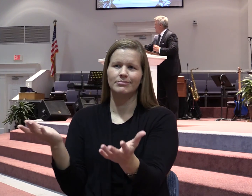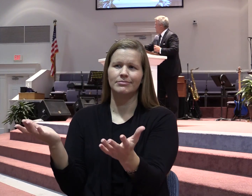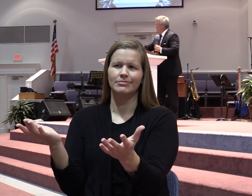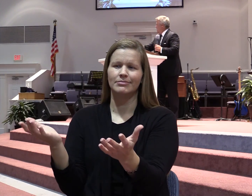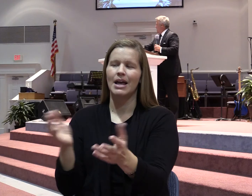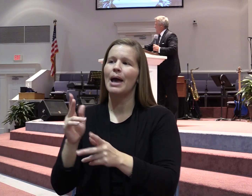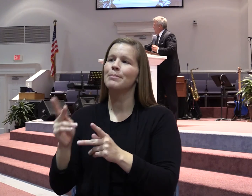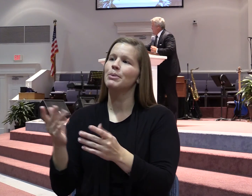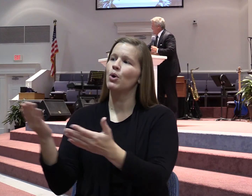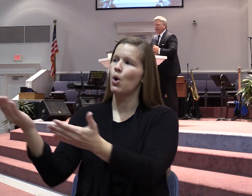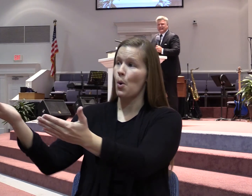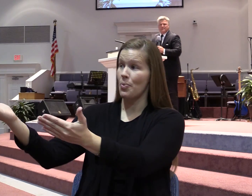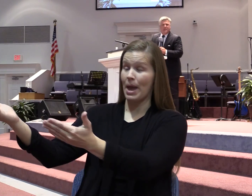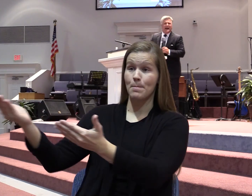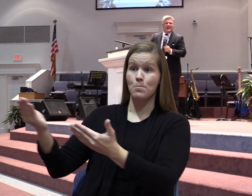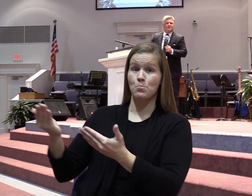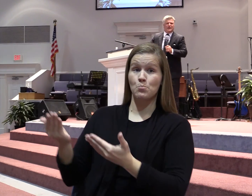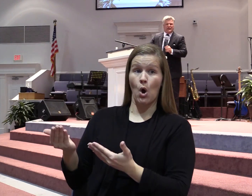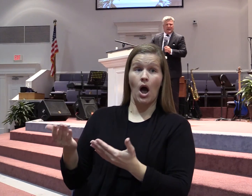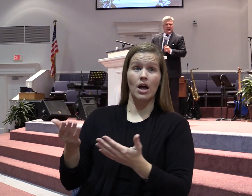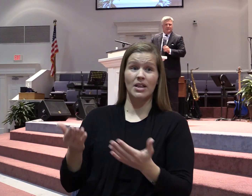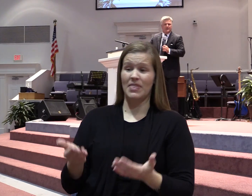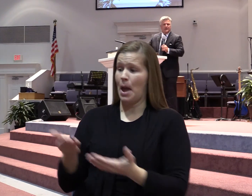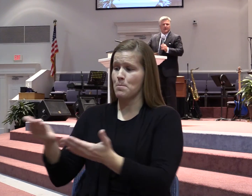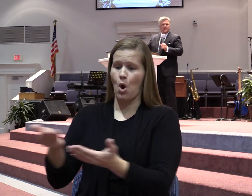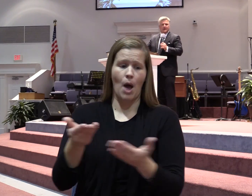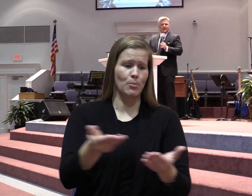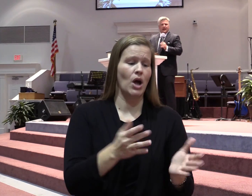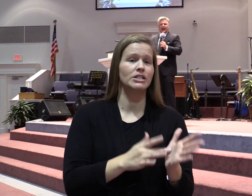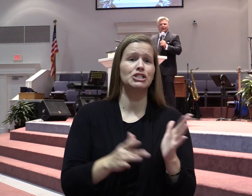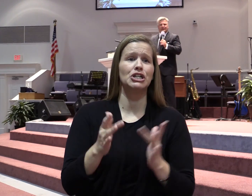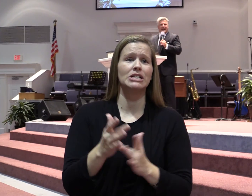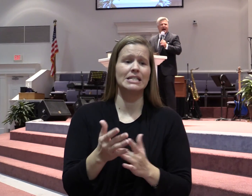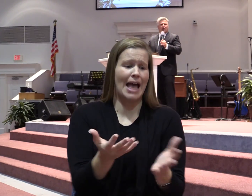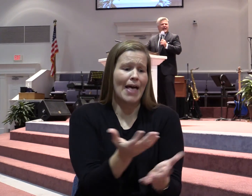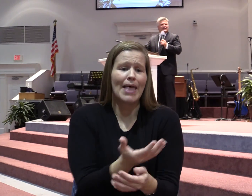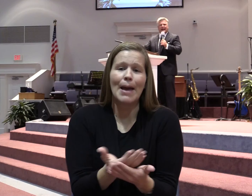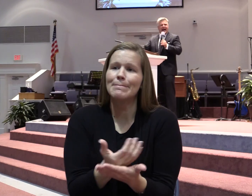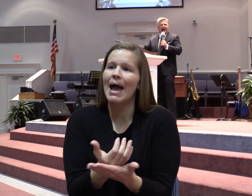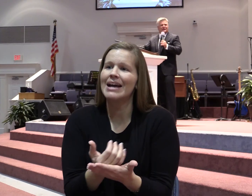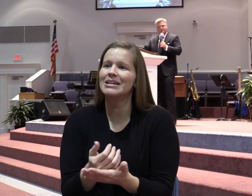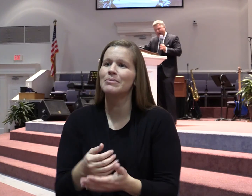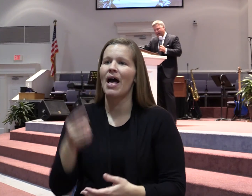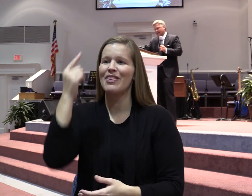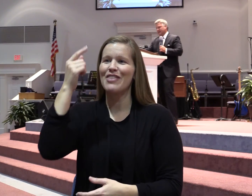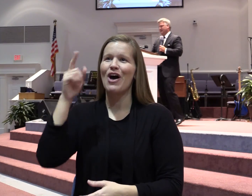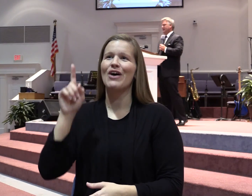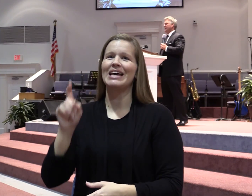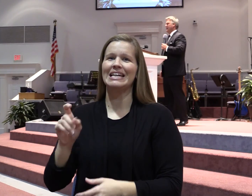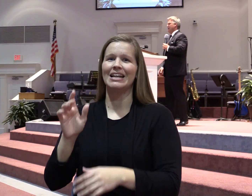them by the dozens and begged him to touch him. Little did they know they didn't have to